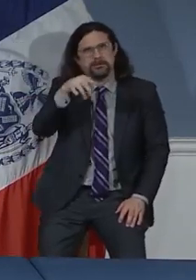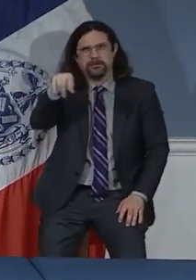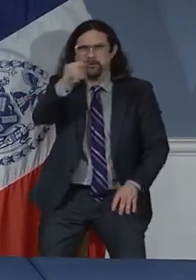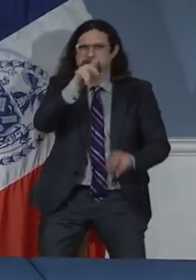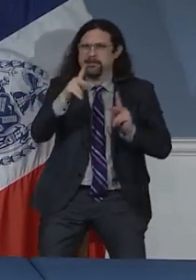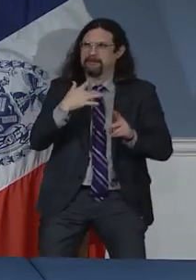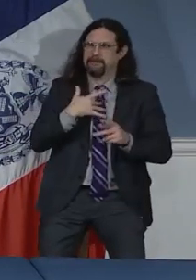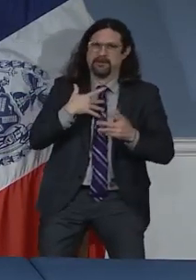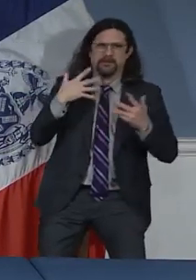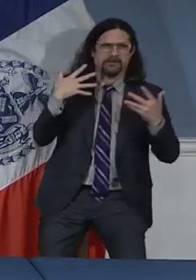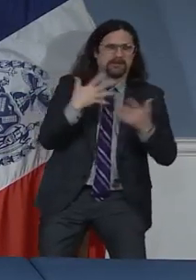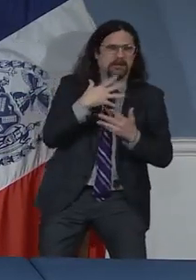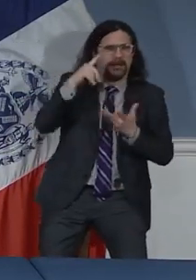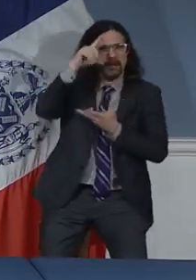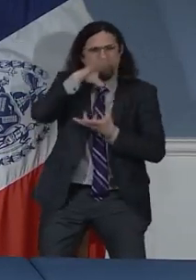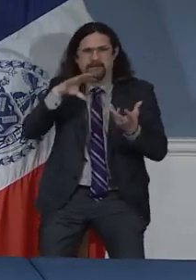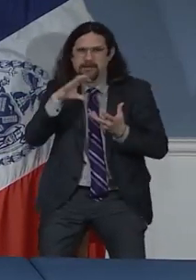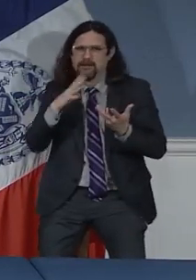sense of a new reality.